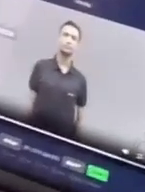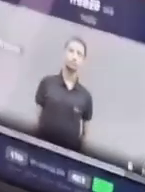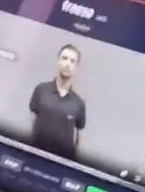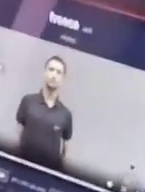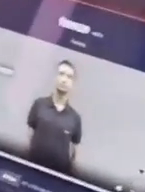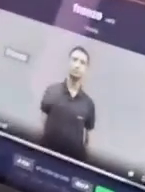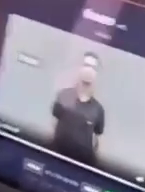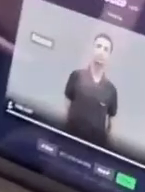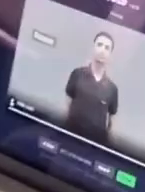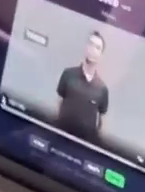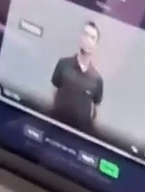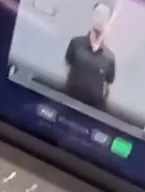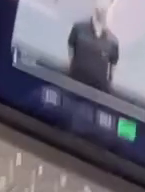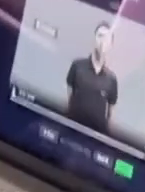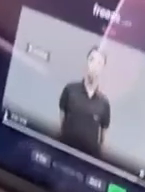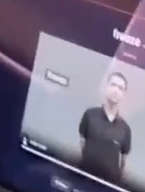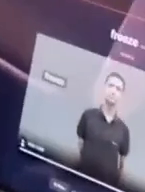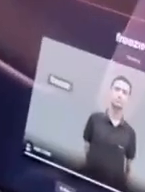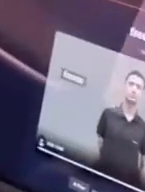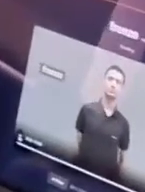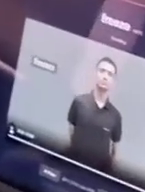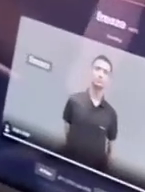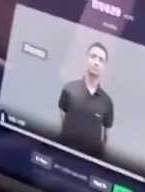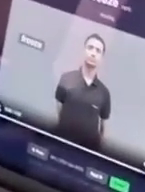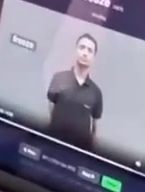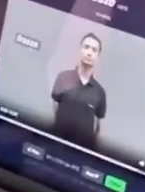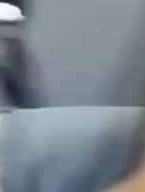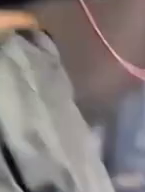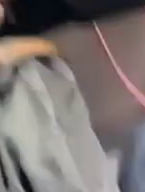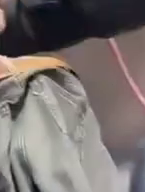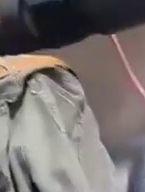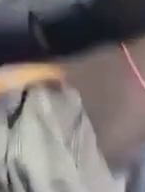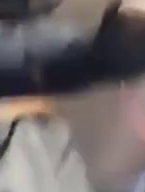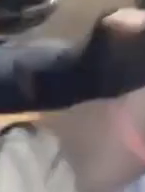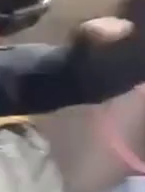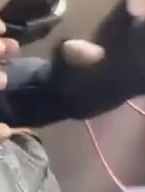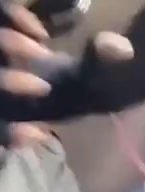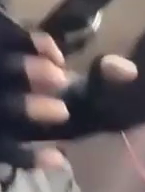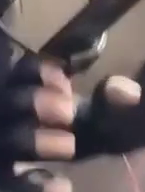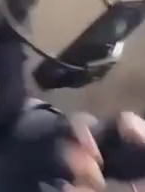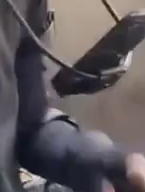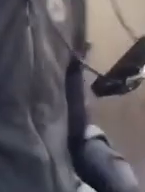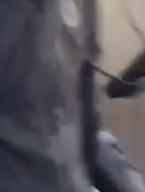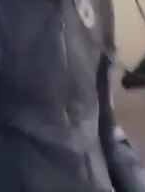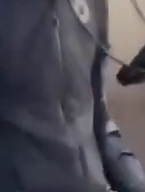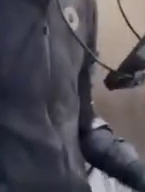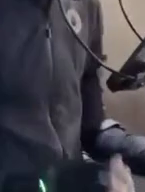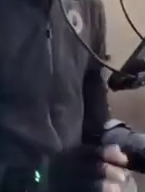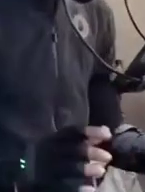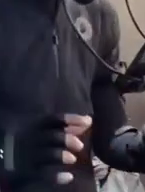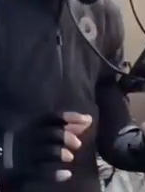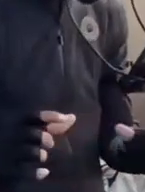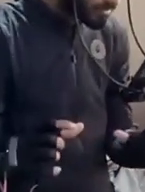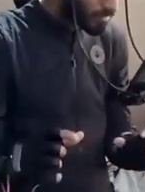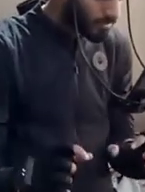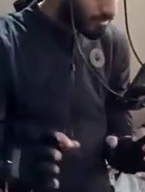ourselves with a motion capture Rococo suite, where rather than recording the video, we record motions. So